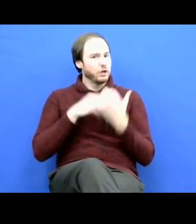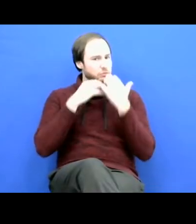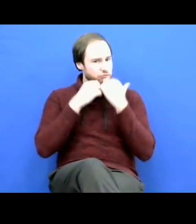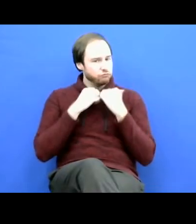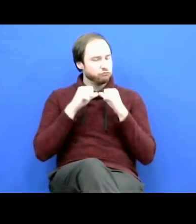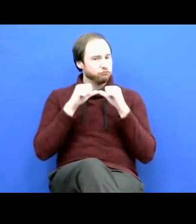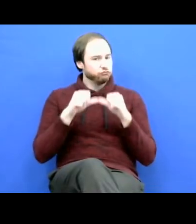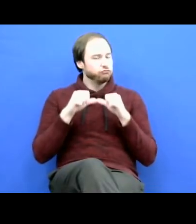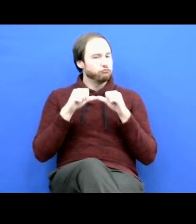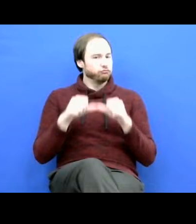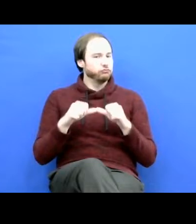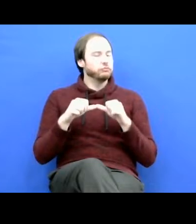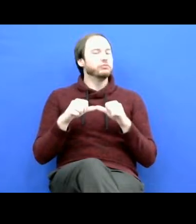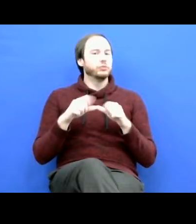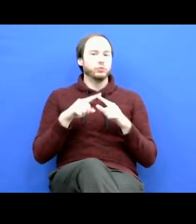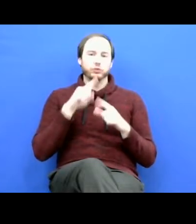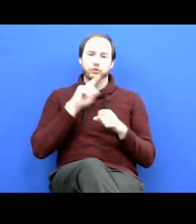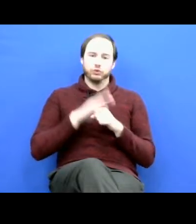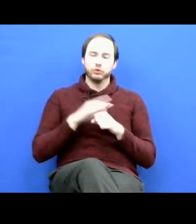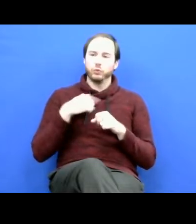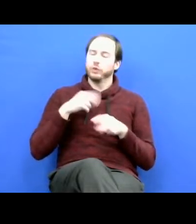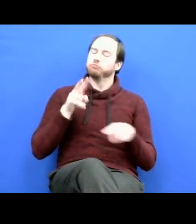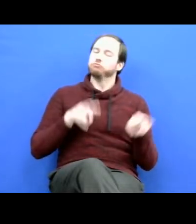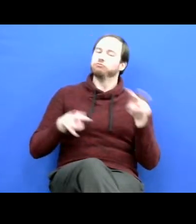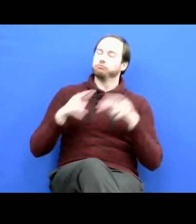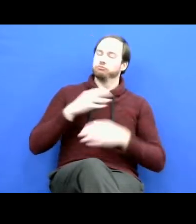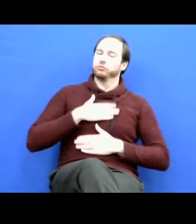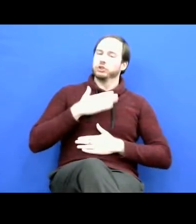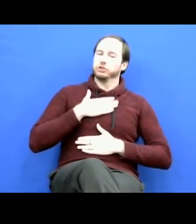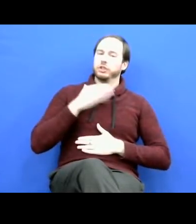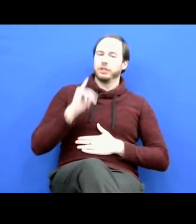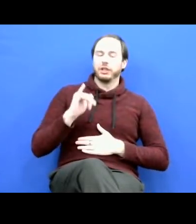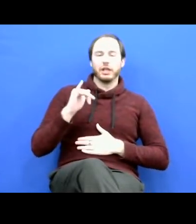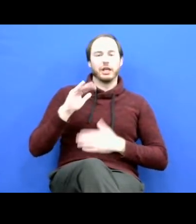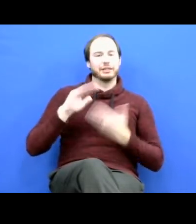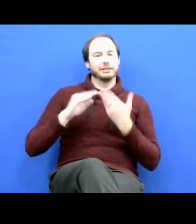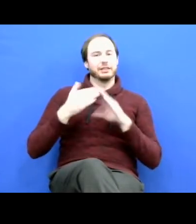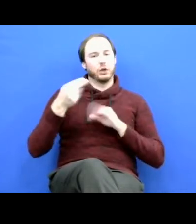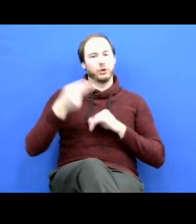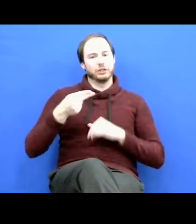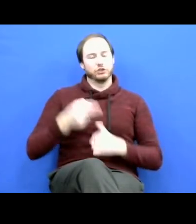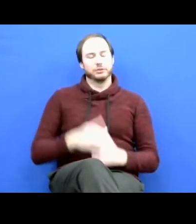upkept so that we can all enjoy the history of this town. So thank you.